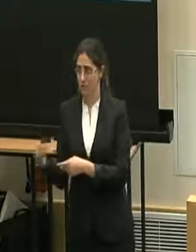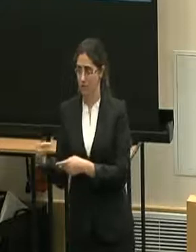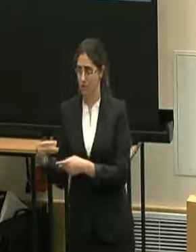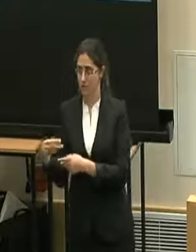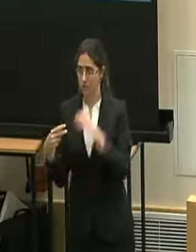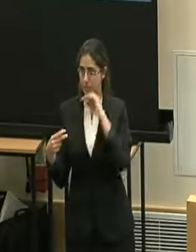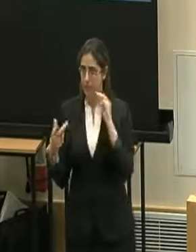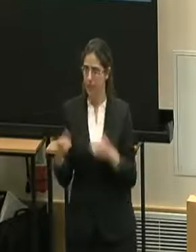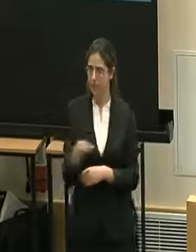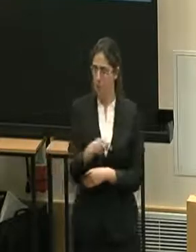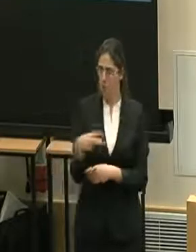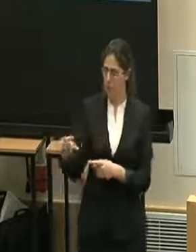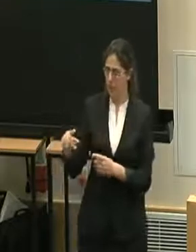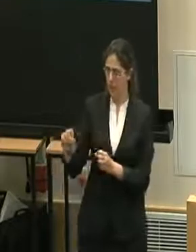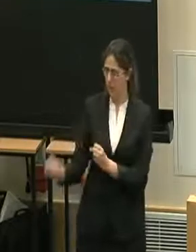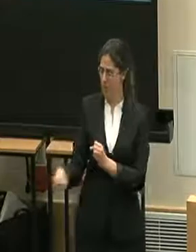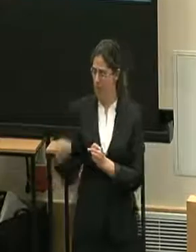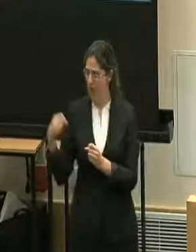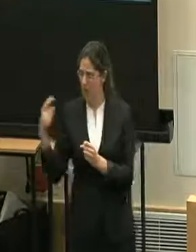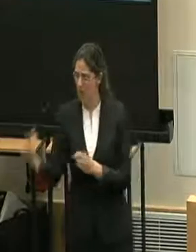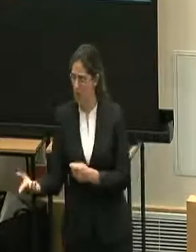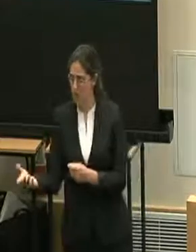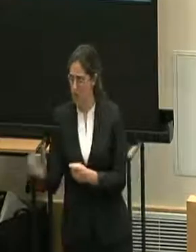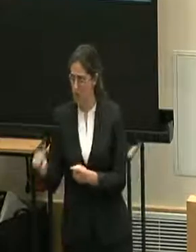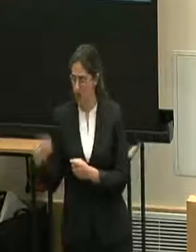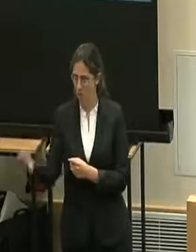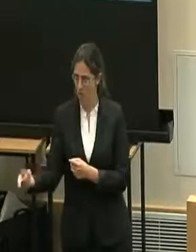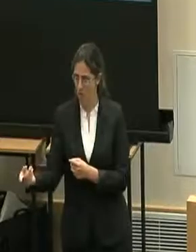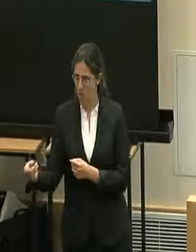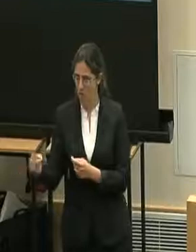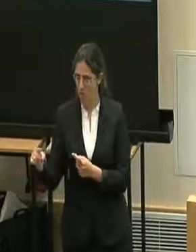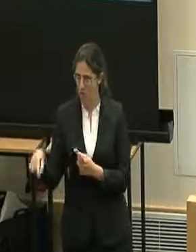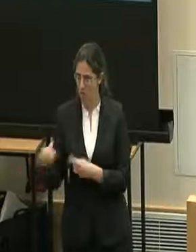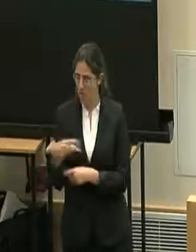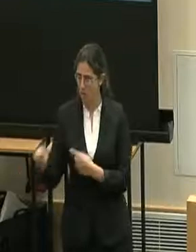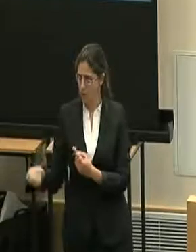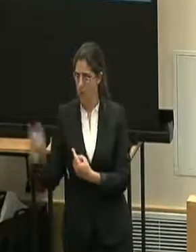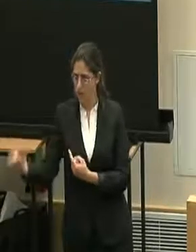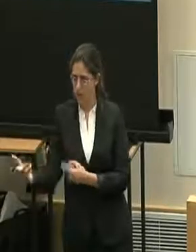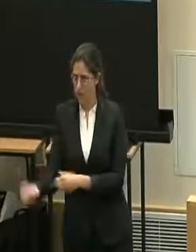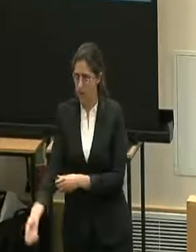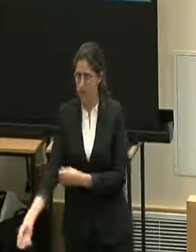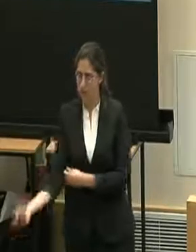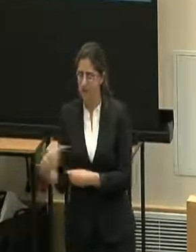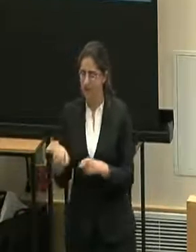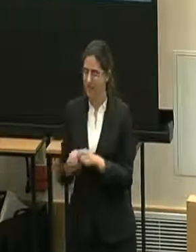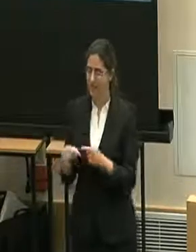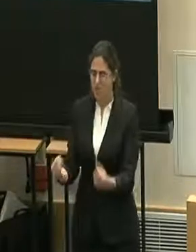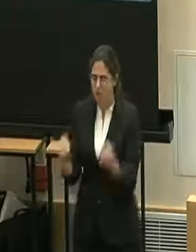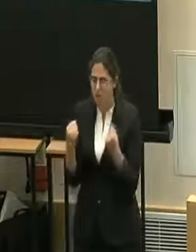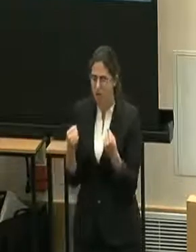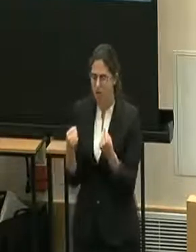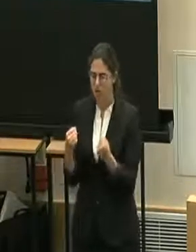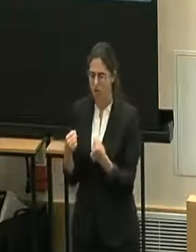Equality of outcome is obviously the most powerful, extreme, if you like, radical sense of equality